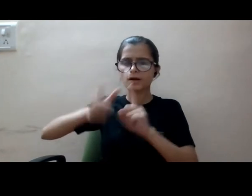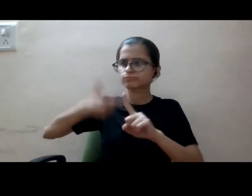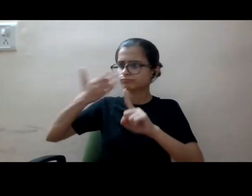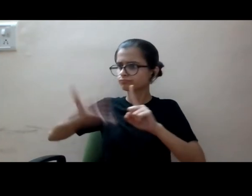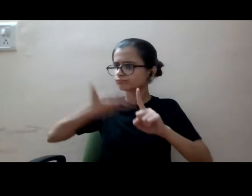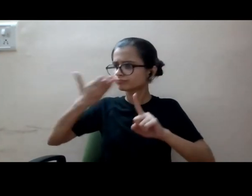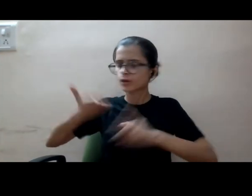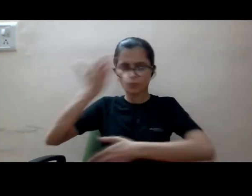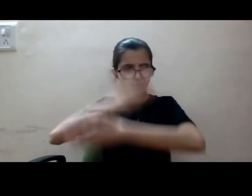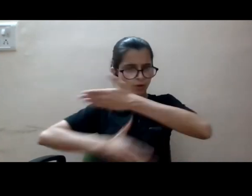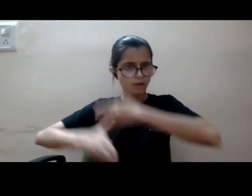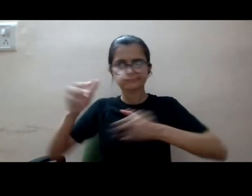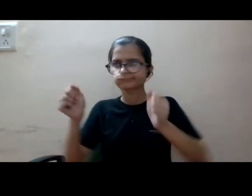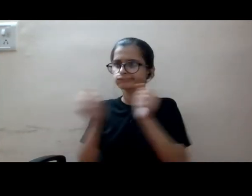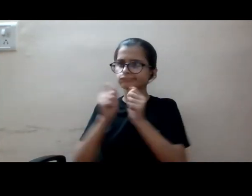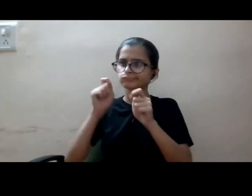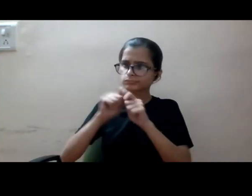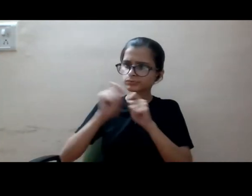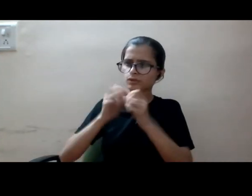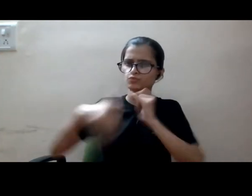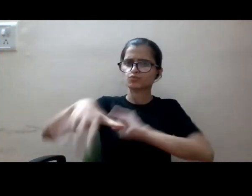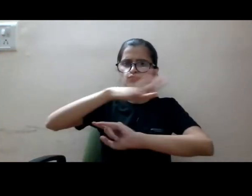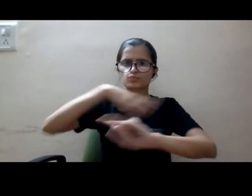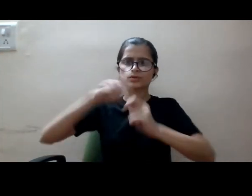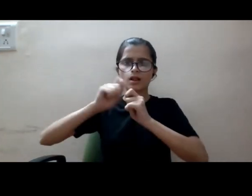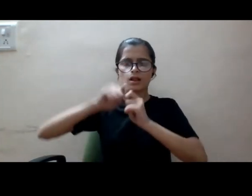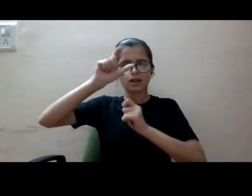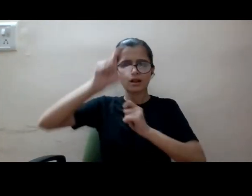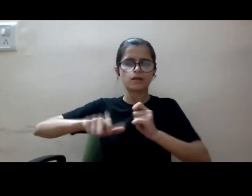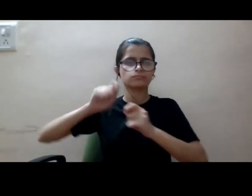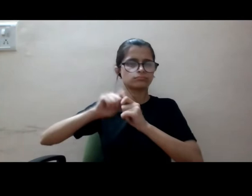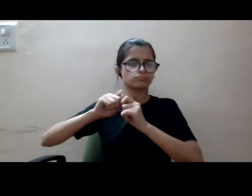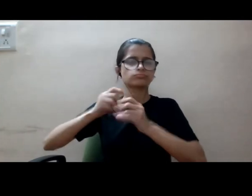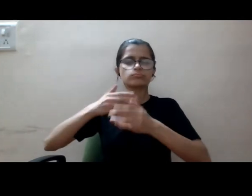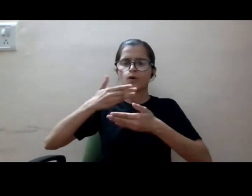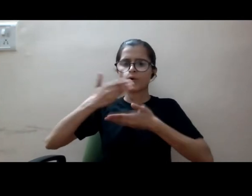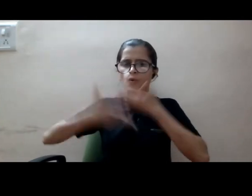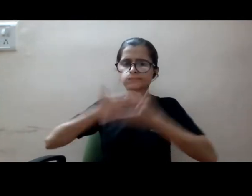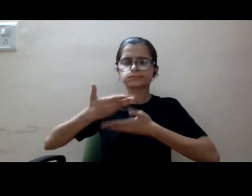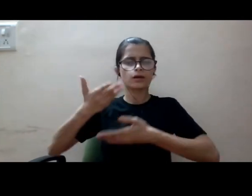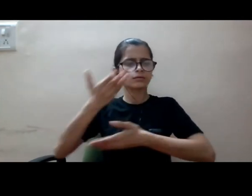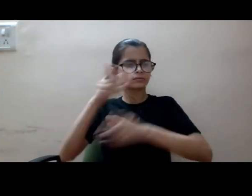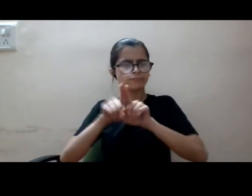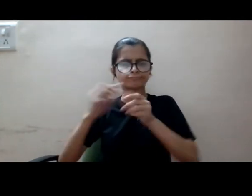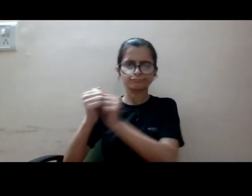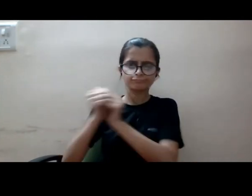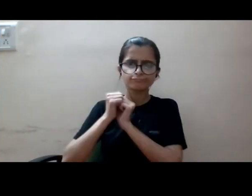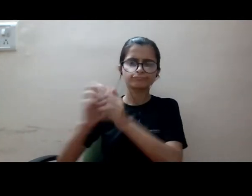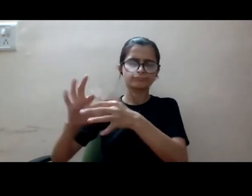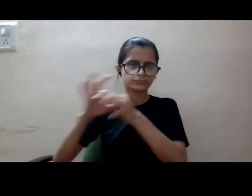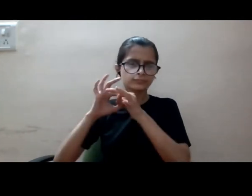the disabled, social workers who train to work with the disabled, they call themselves, are you ready for